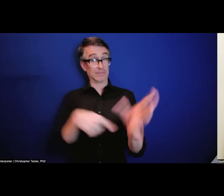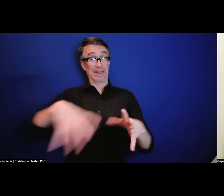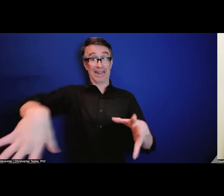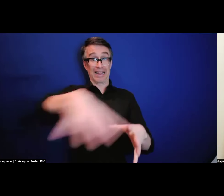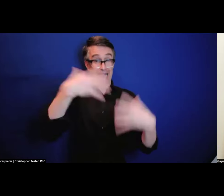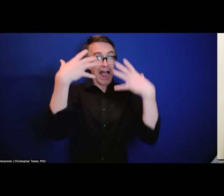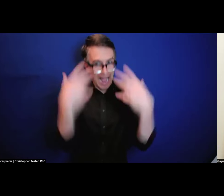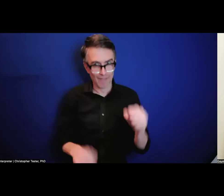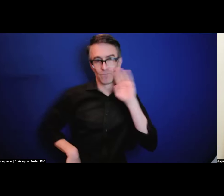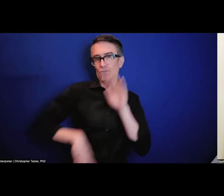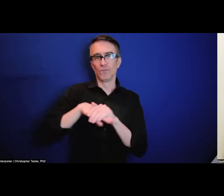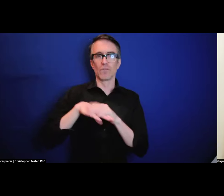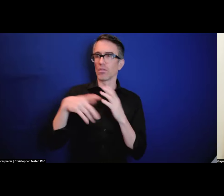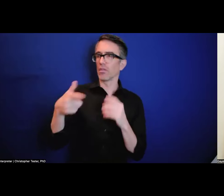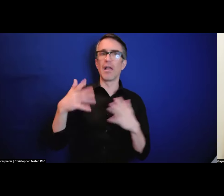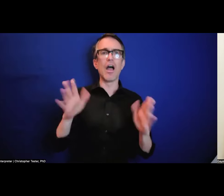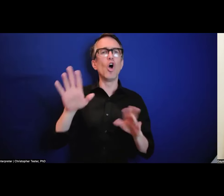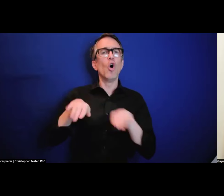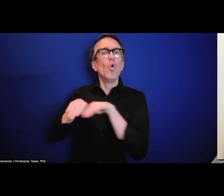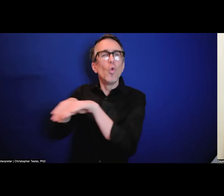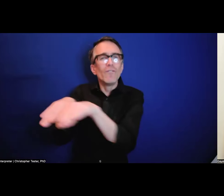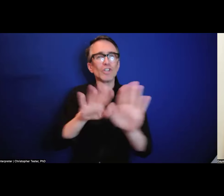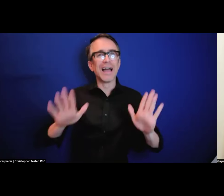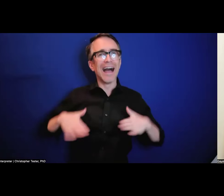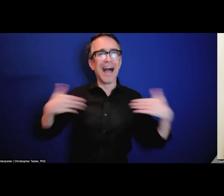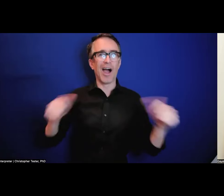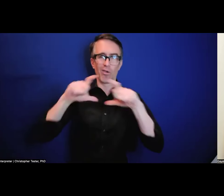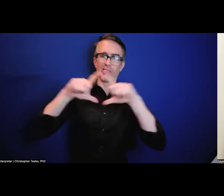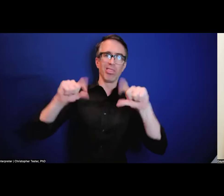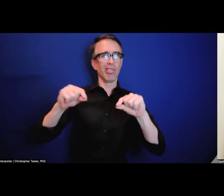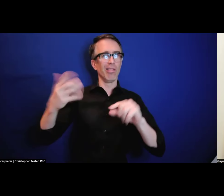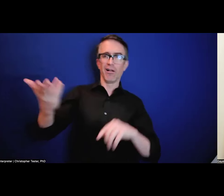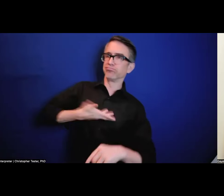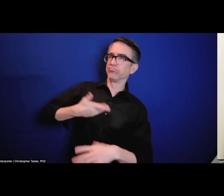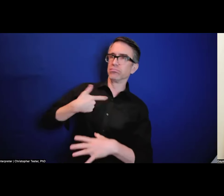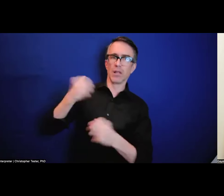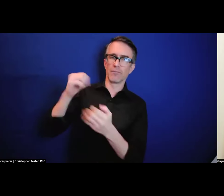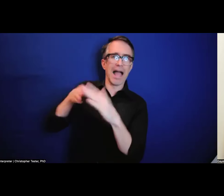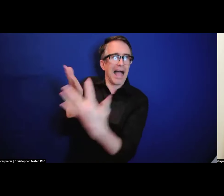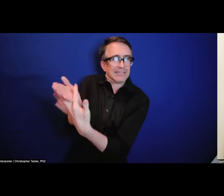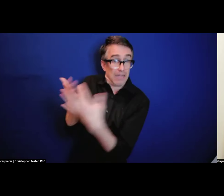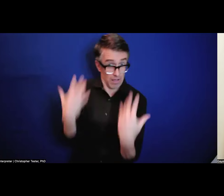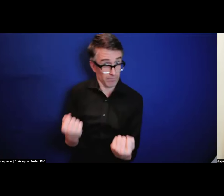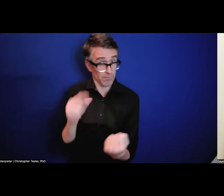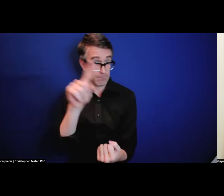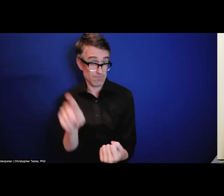funded health insurance? The options are yes, fully